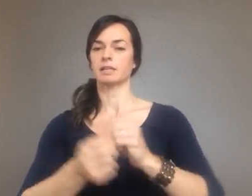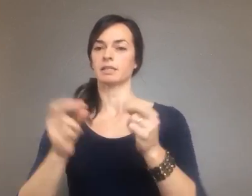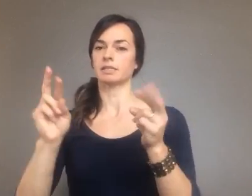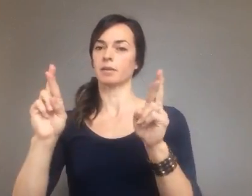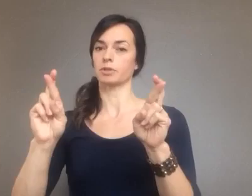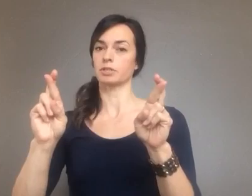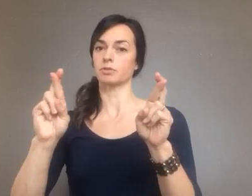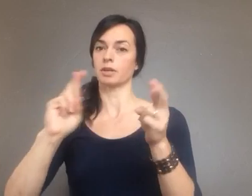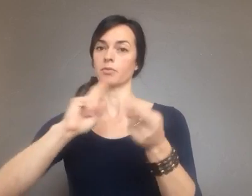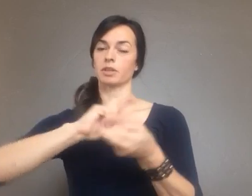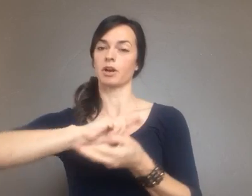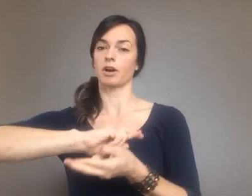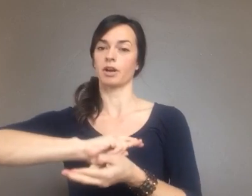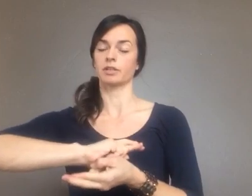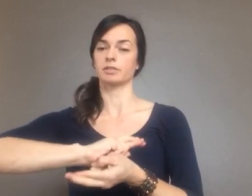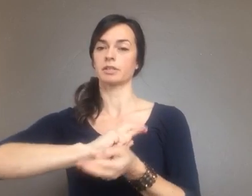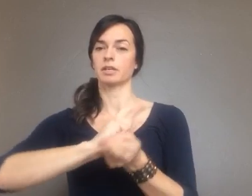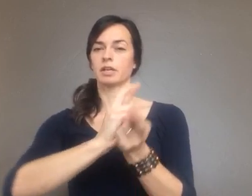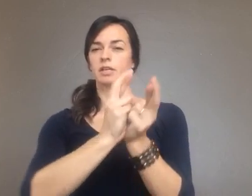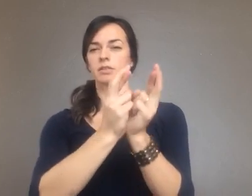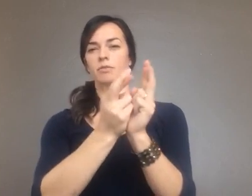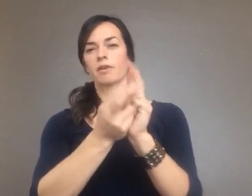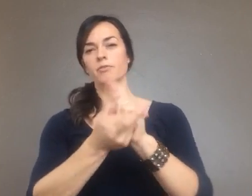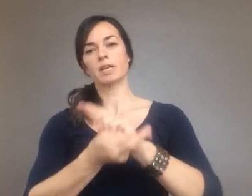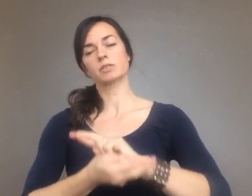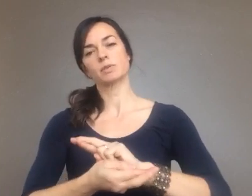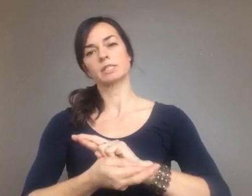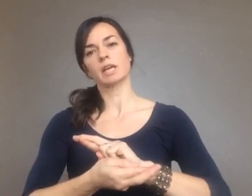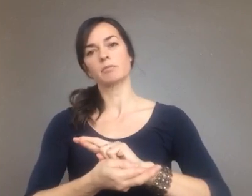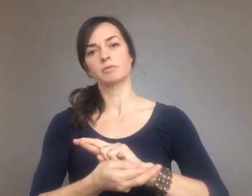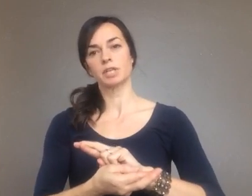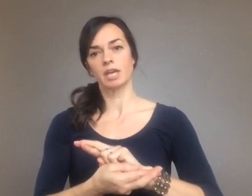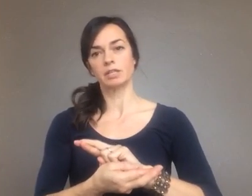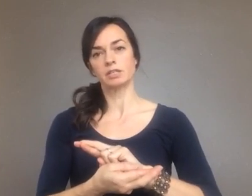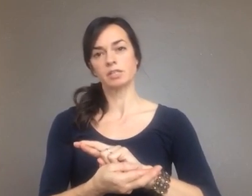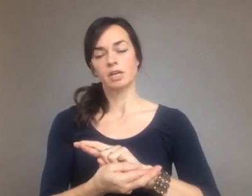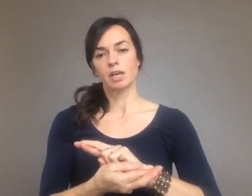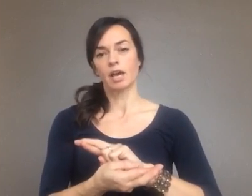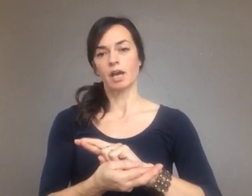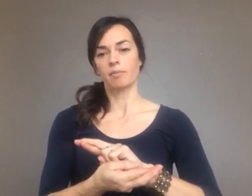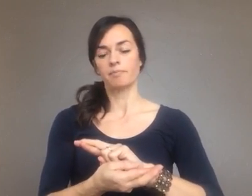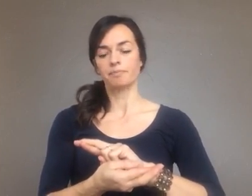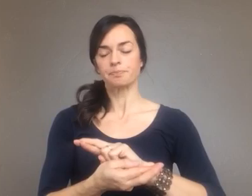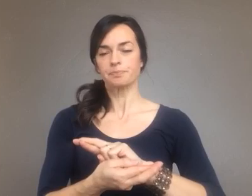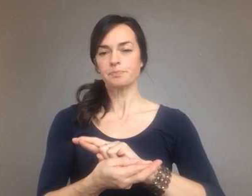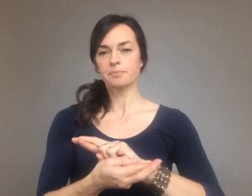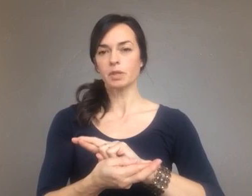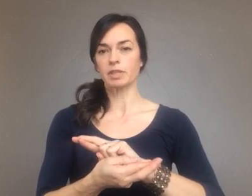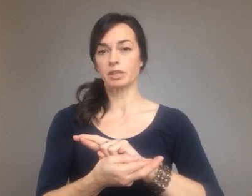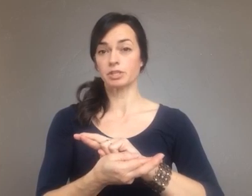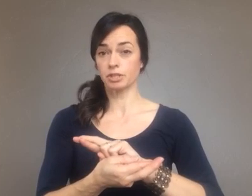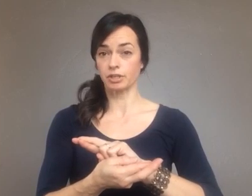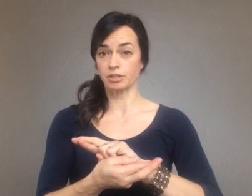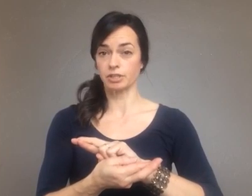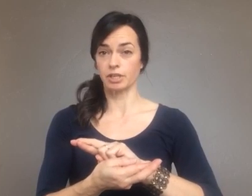This time we're just doing it with our R's. So the Reformation was a time of change within the church in